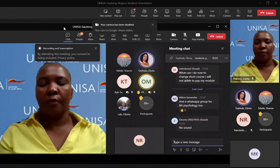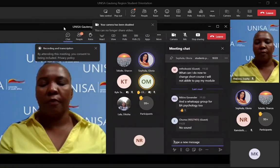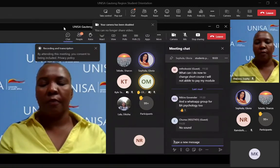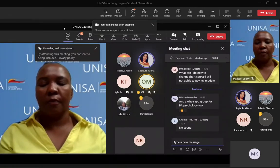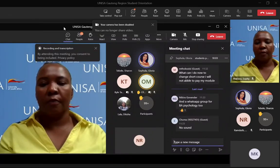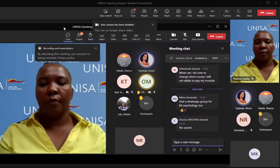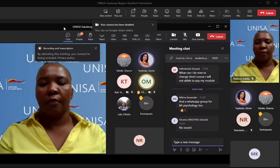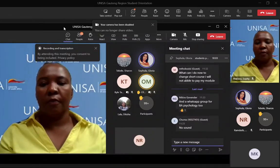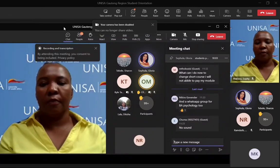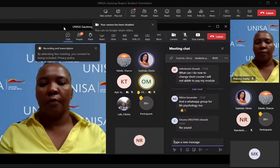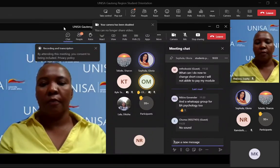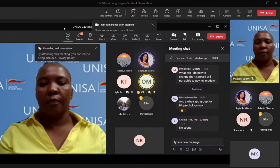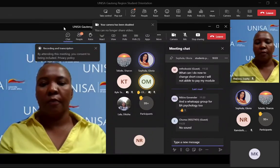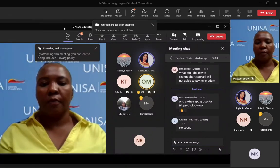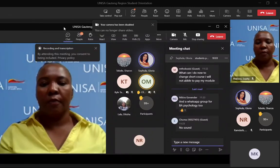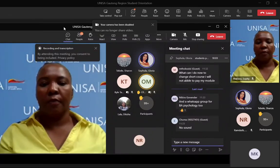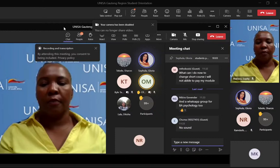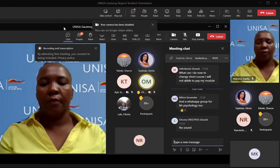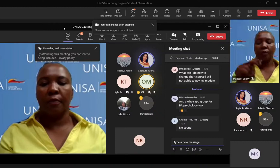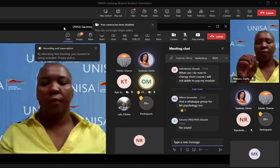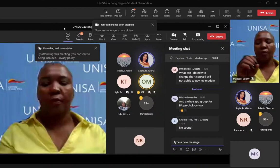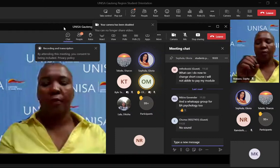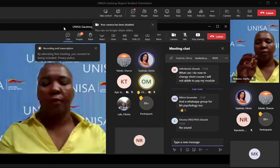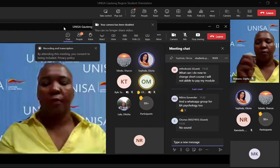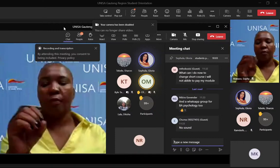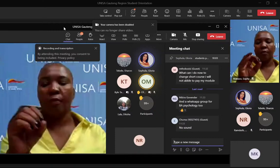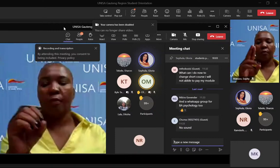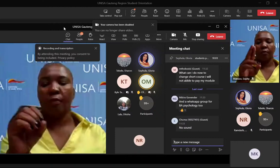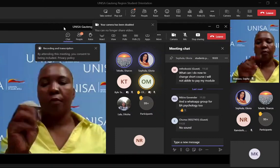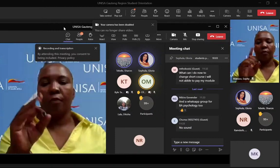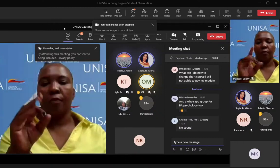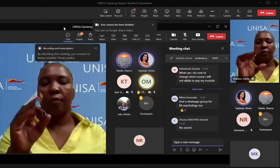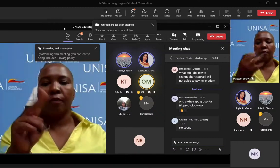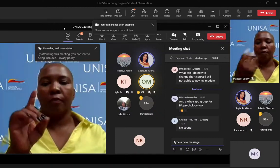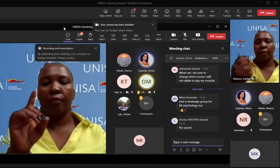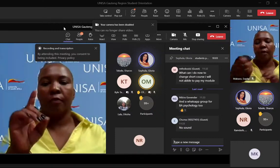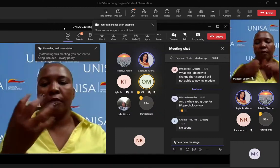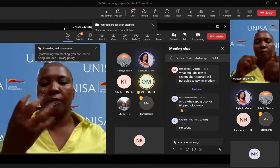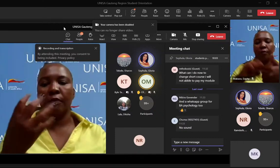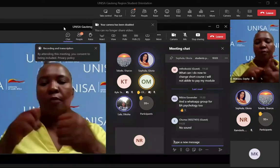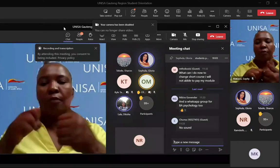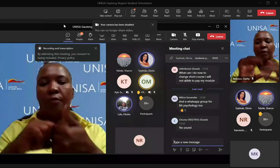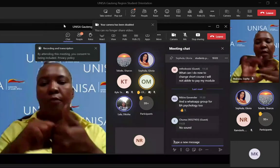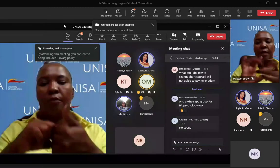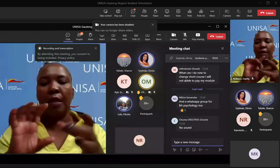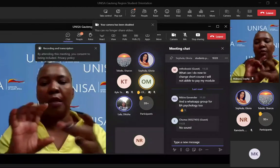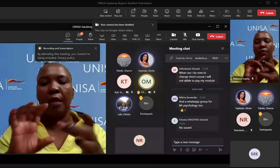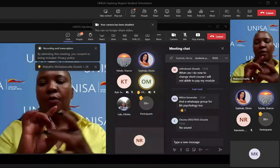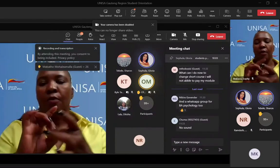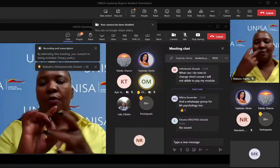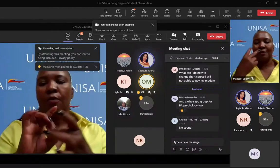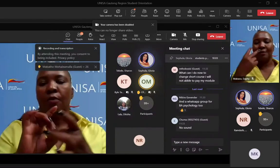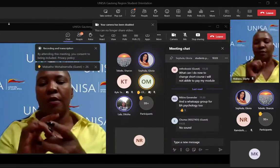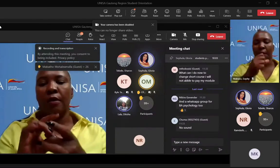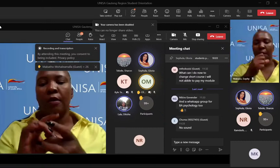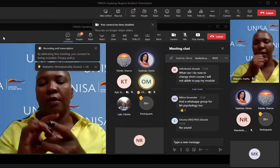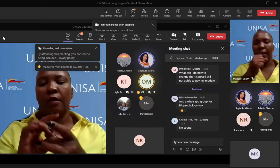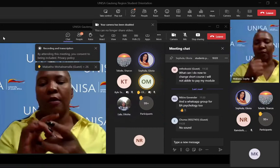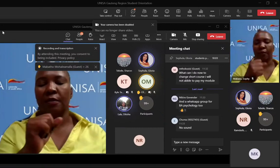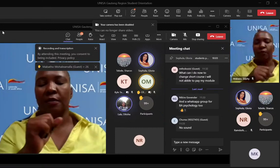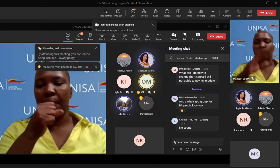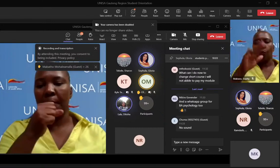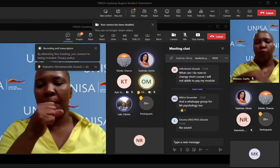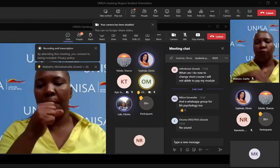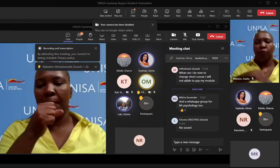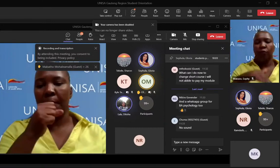okay now Fondo seems to be experiencing some problems with the network I see her mic is going on and off I think we will